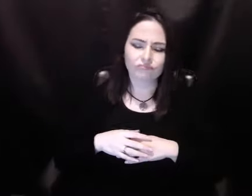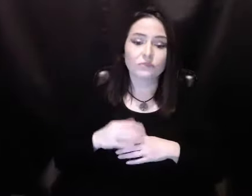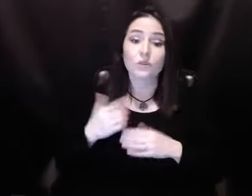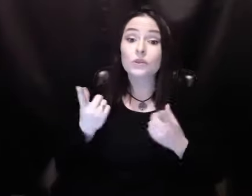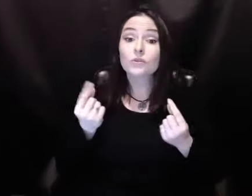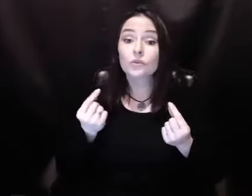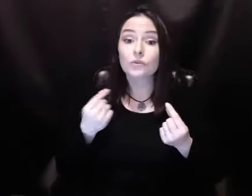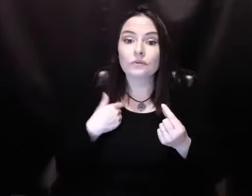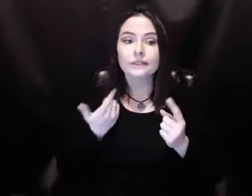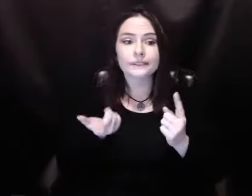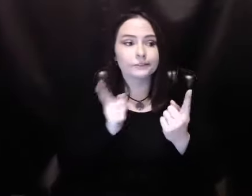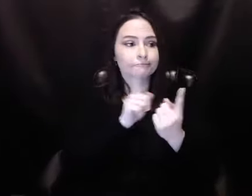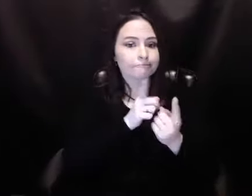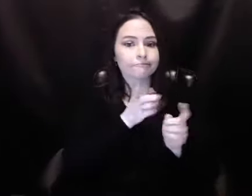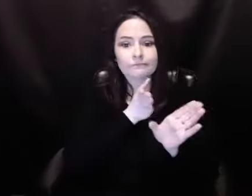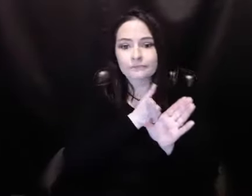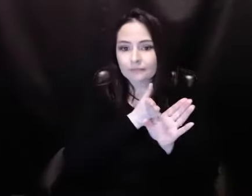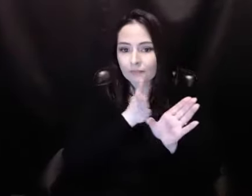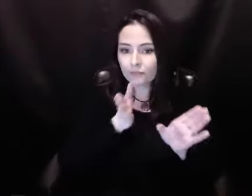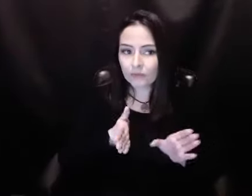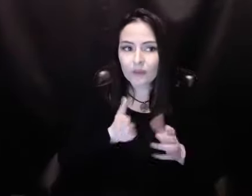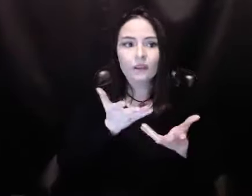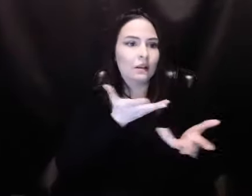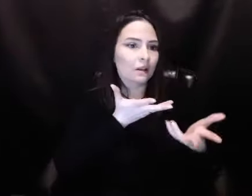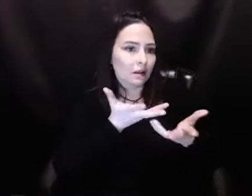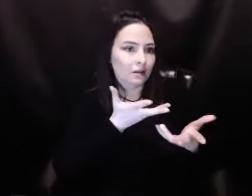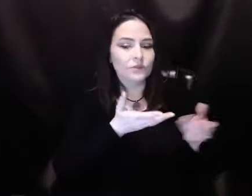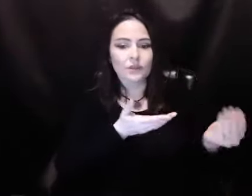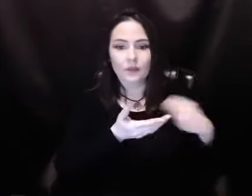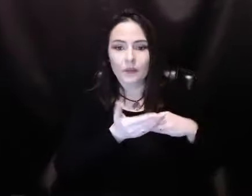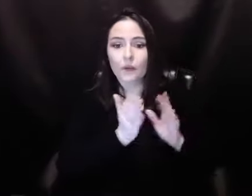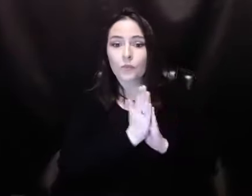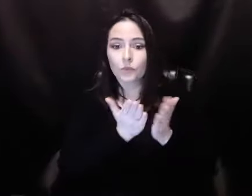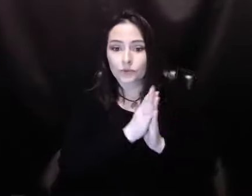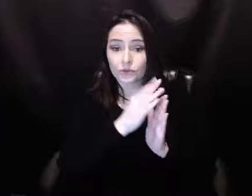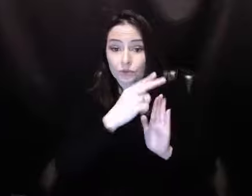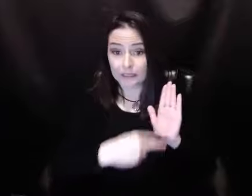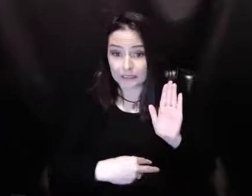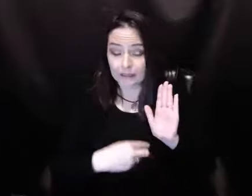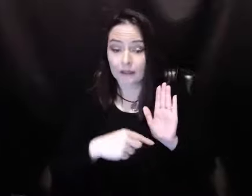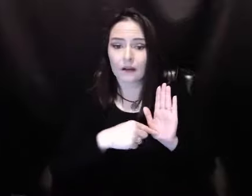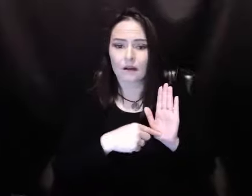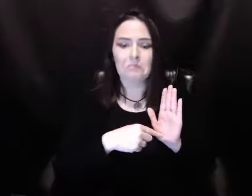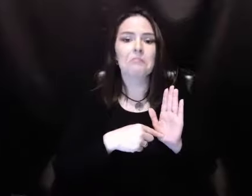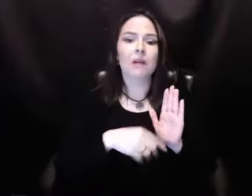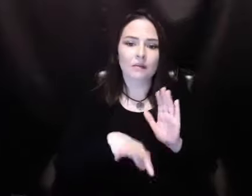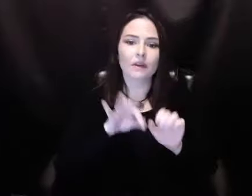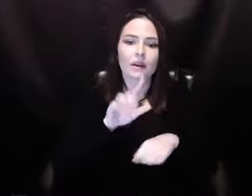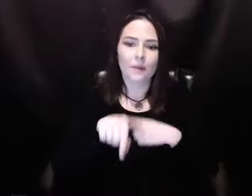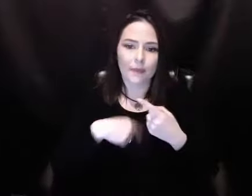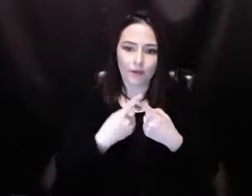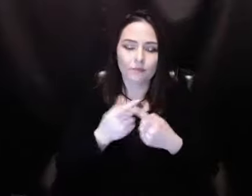recently as Wednesday this week, I heard an Al-Anon member say the abused child had become the